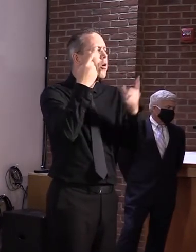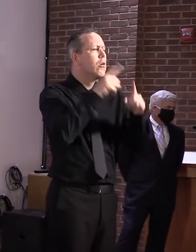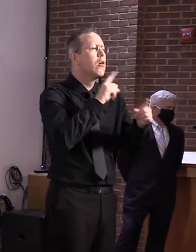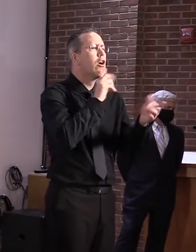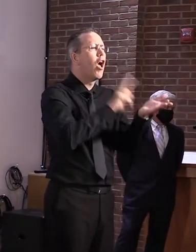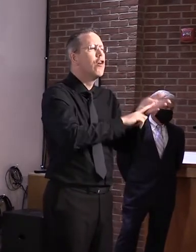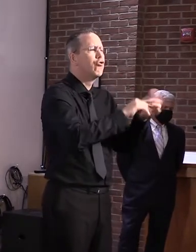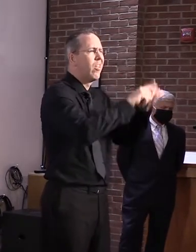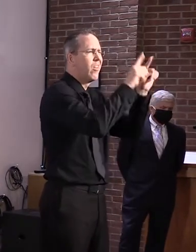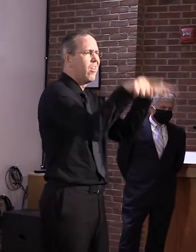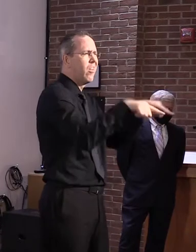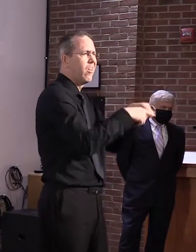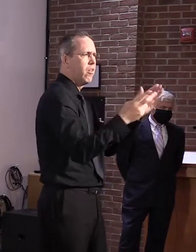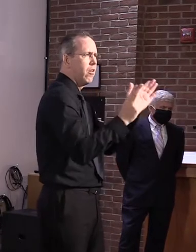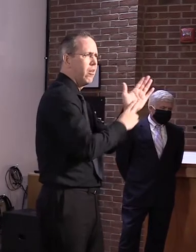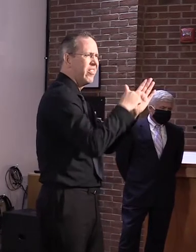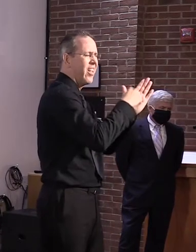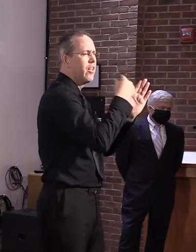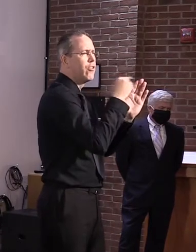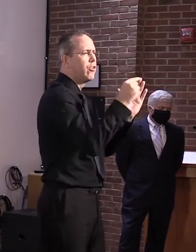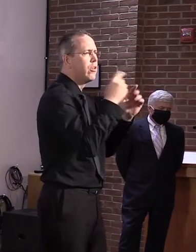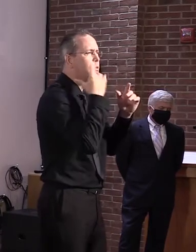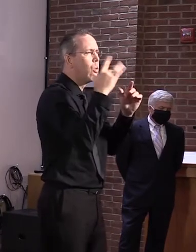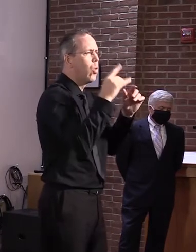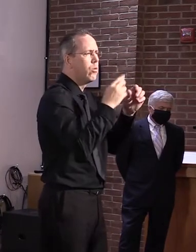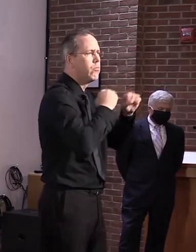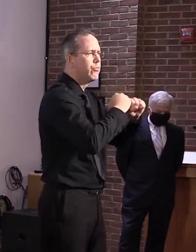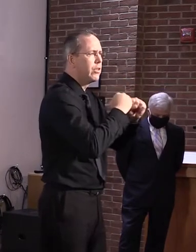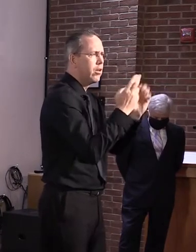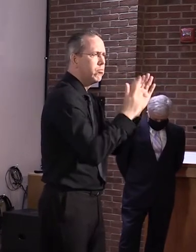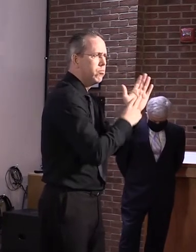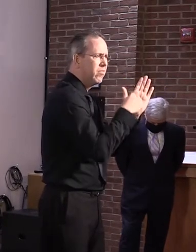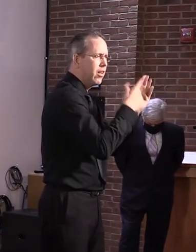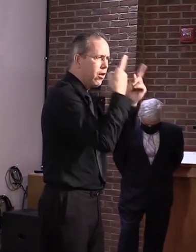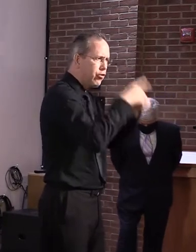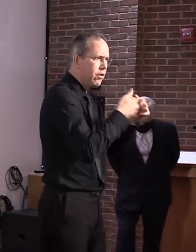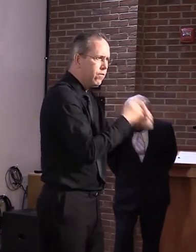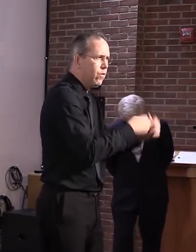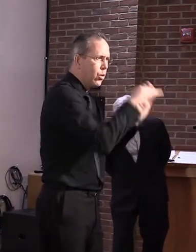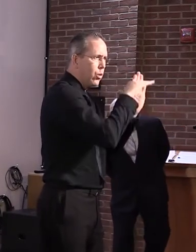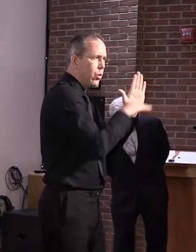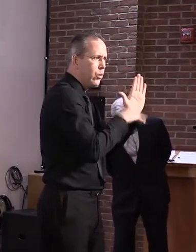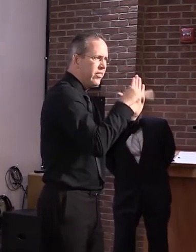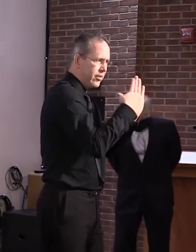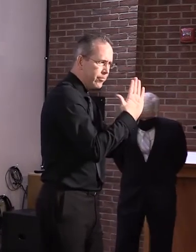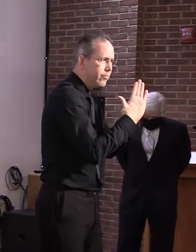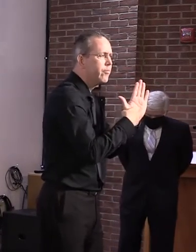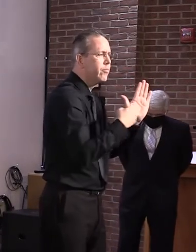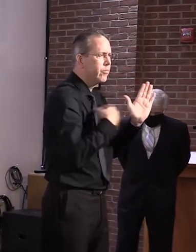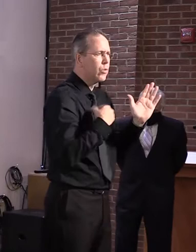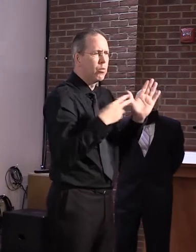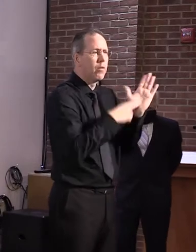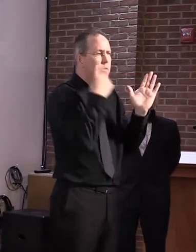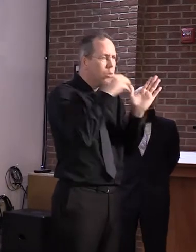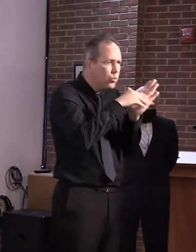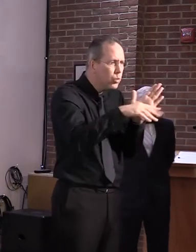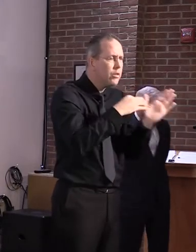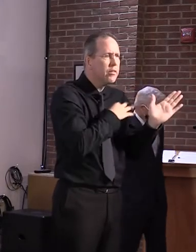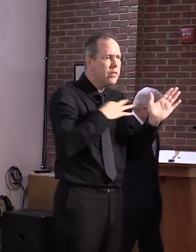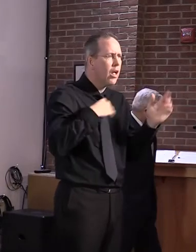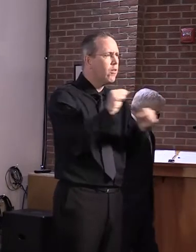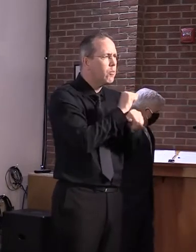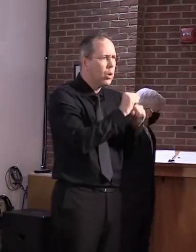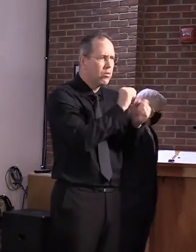go.uvm.edu/promise. So it gives you a clear idea of the of what we're expecting the students to do, and it also discusses the